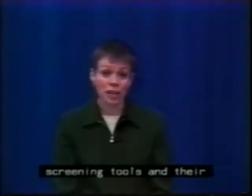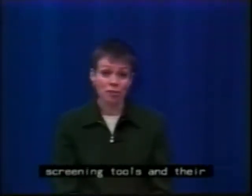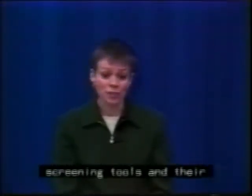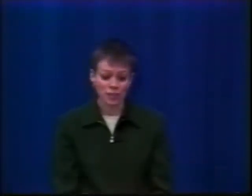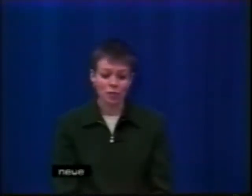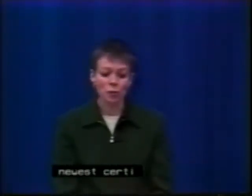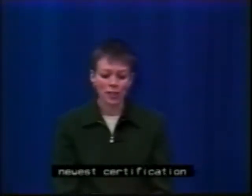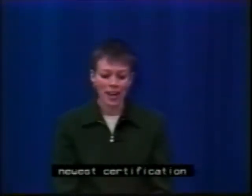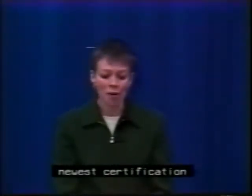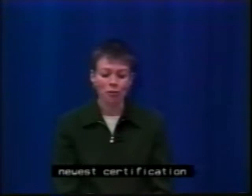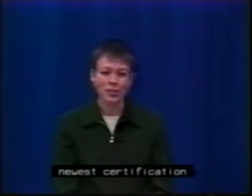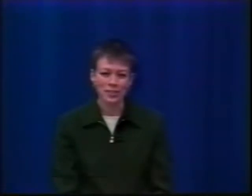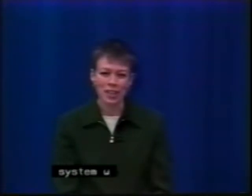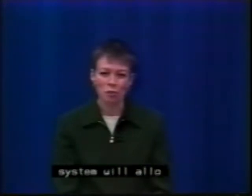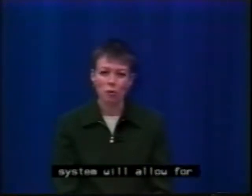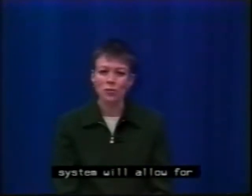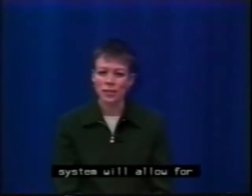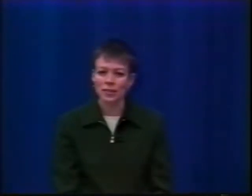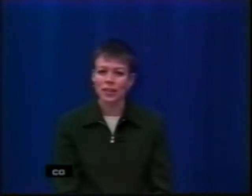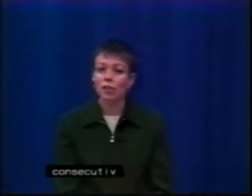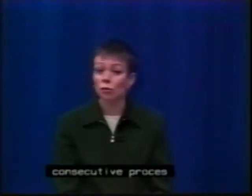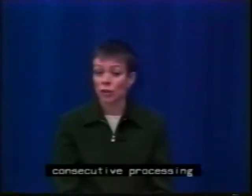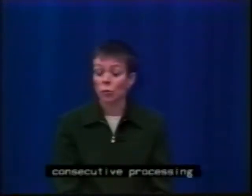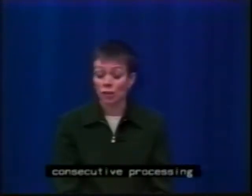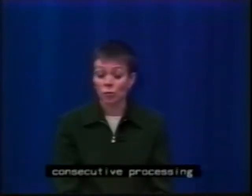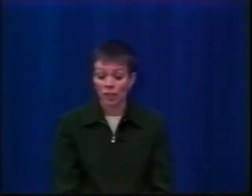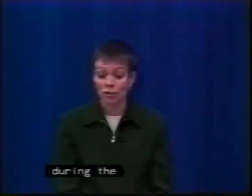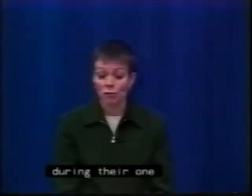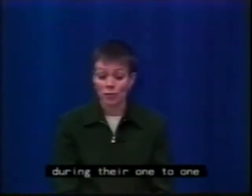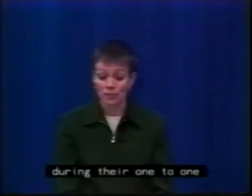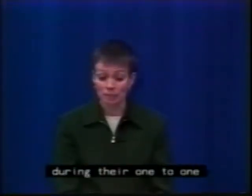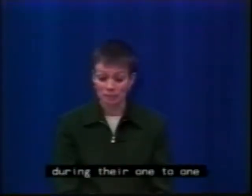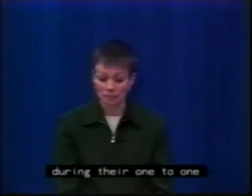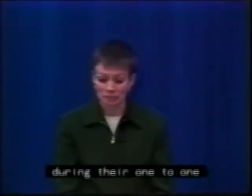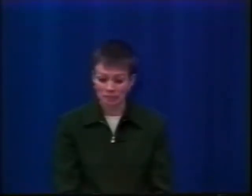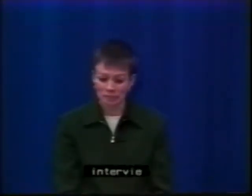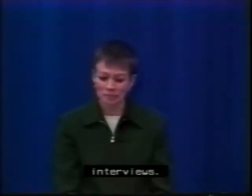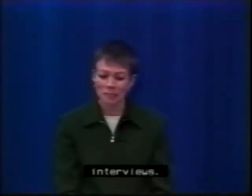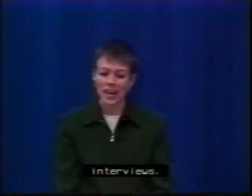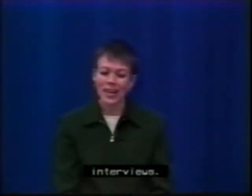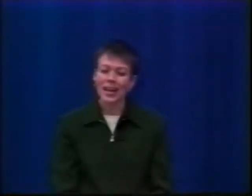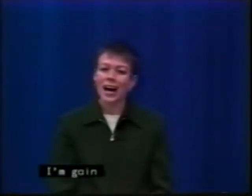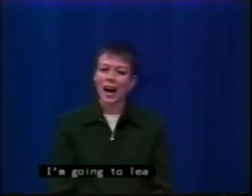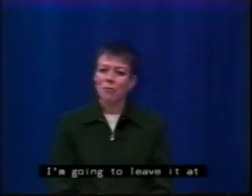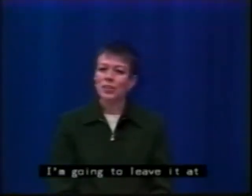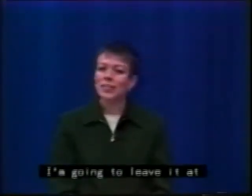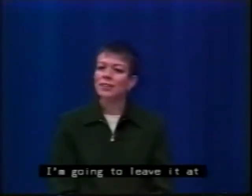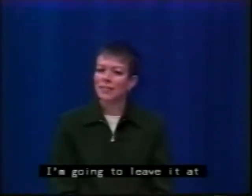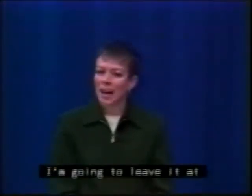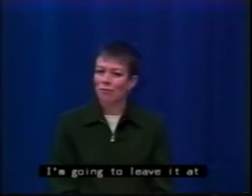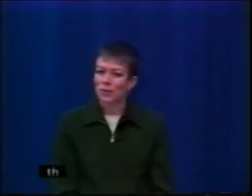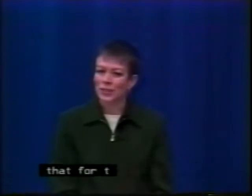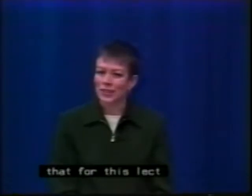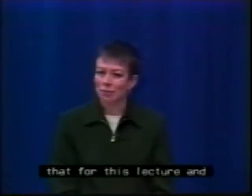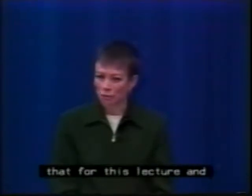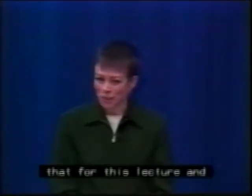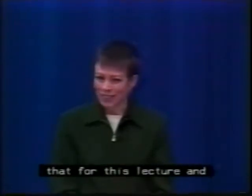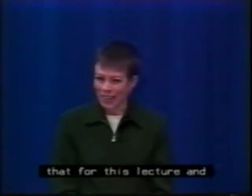certification system will allow for consecutive processing during the one-to-one interviews. I'm going to leave it at that for this